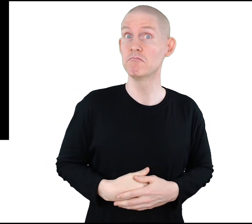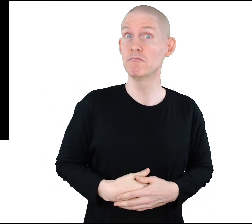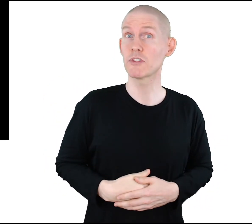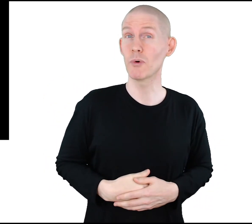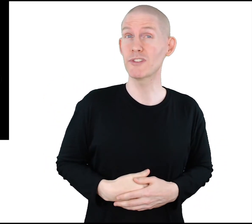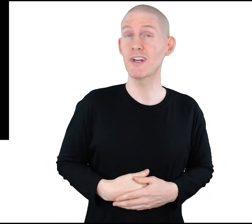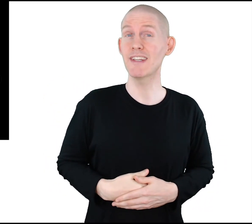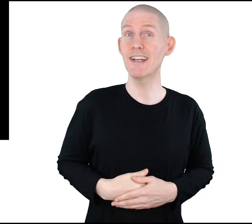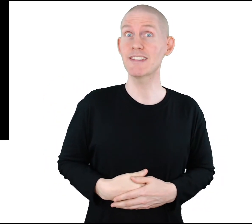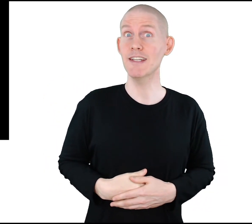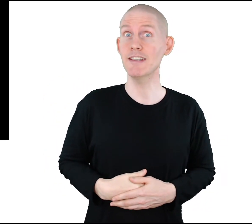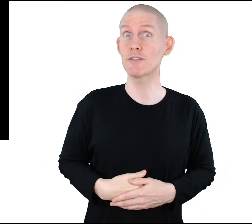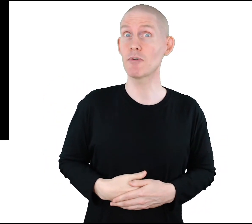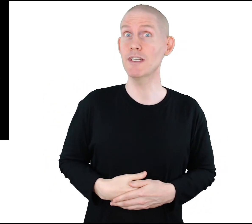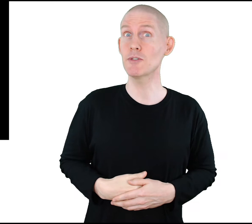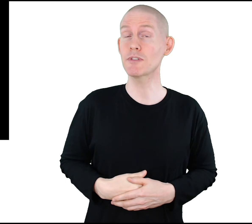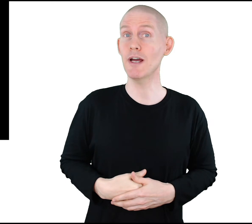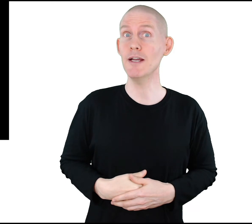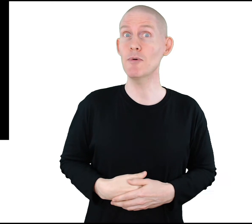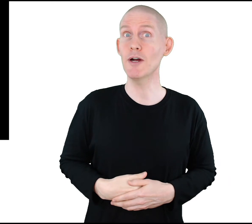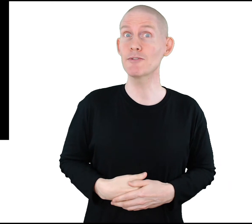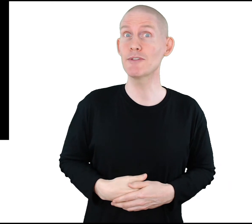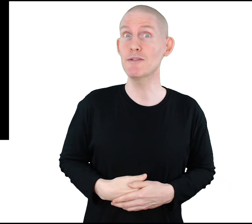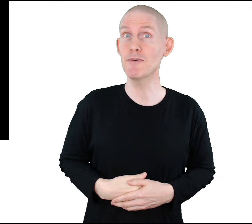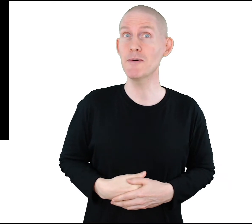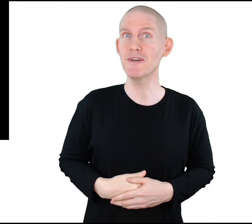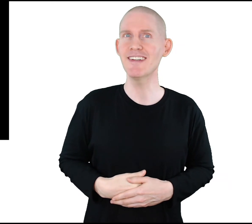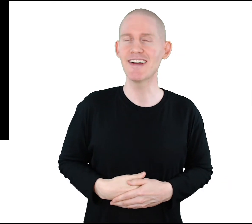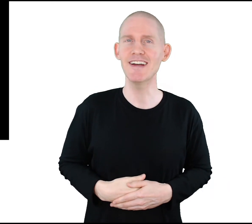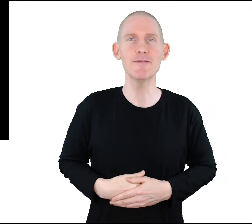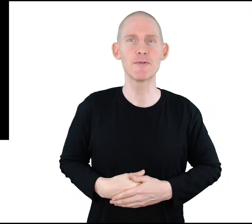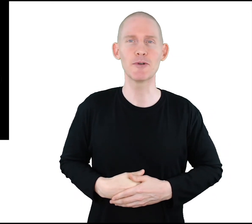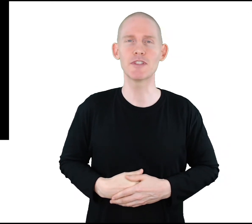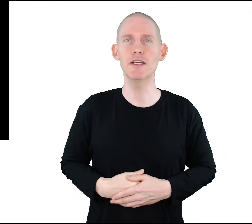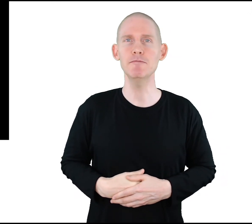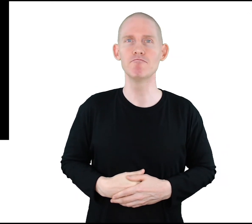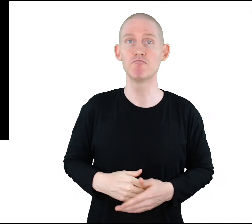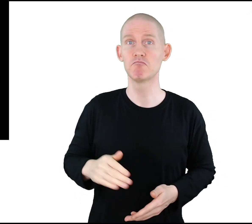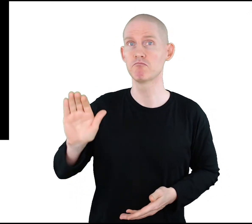So once you're at the end of the sentence, raise those eyebrows, lean forward. Once again.